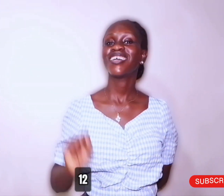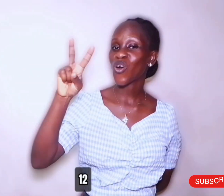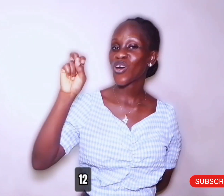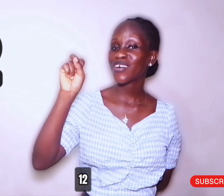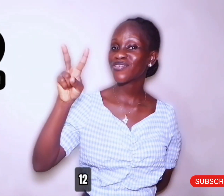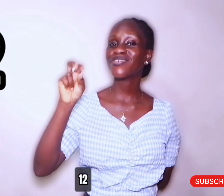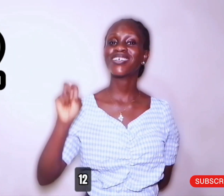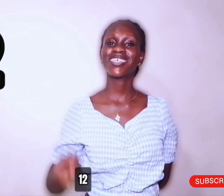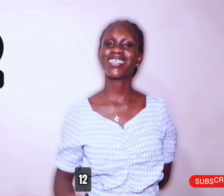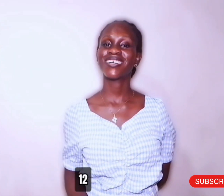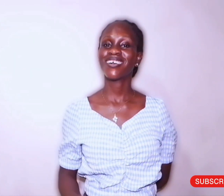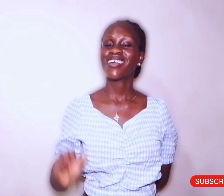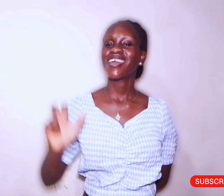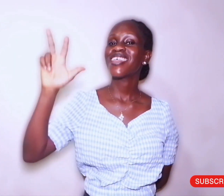12, 13,